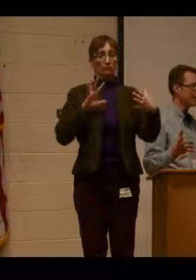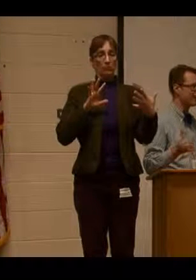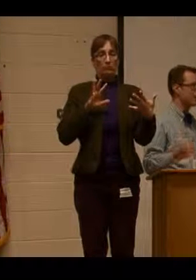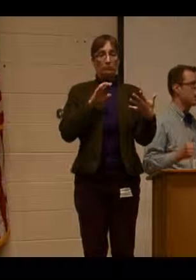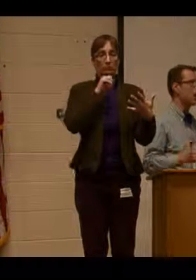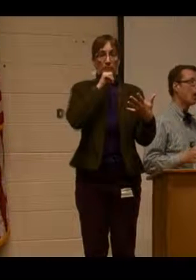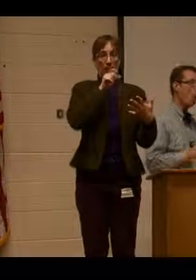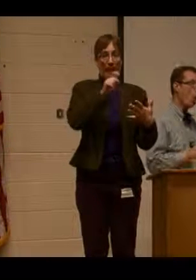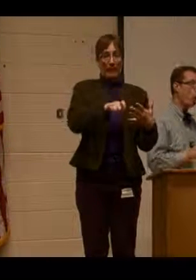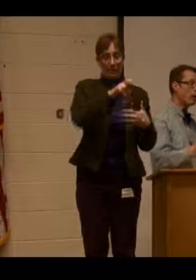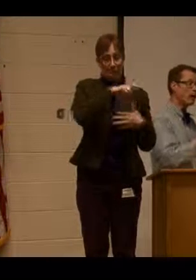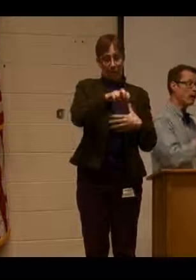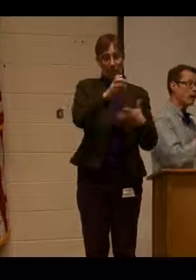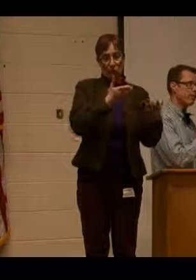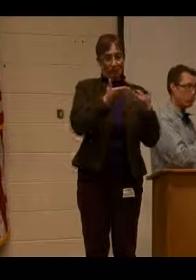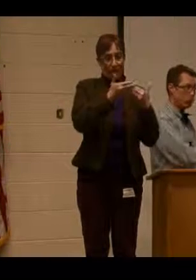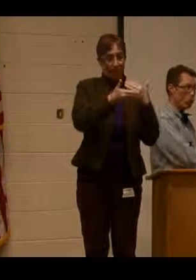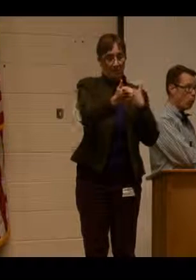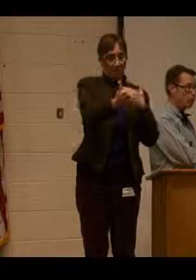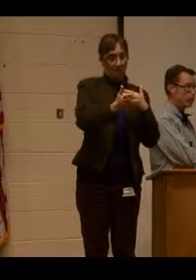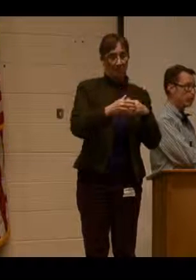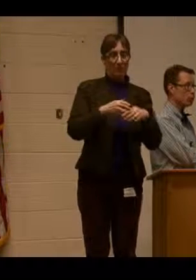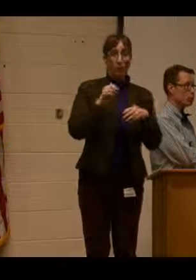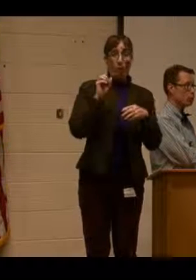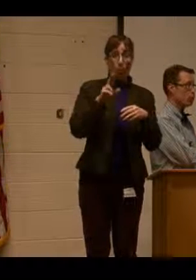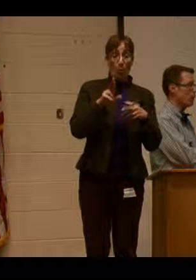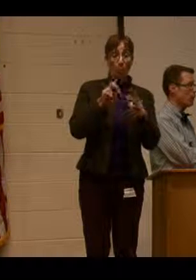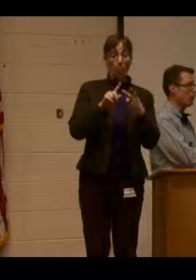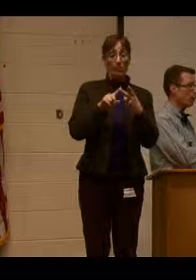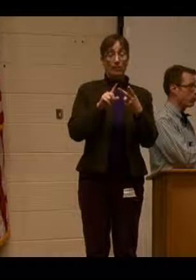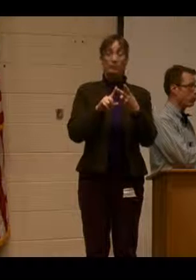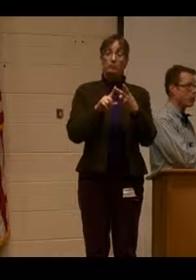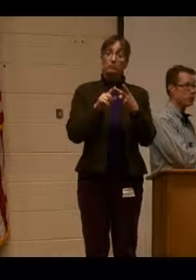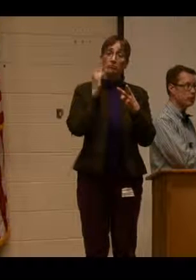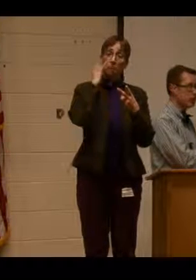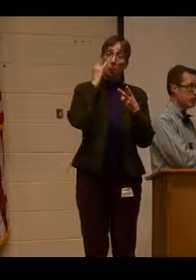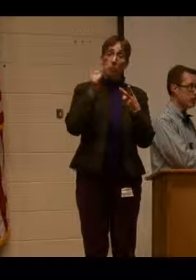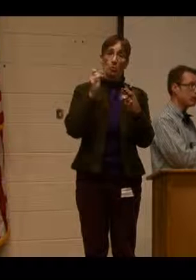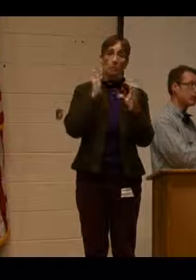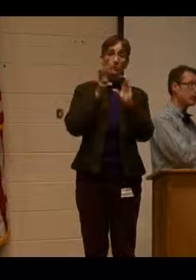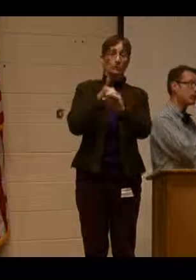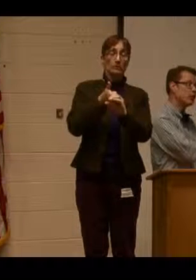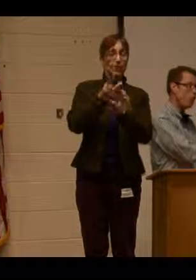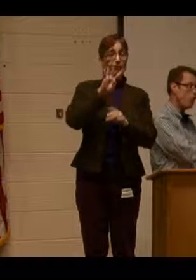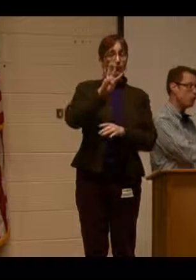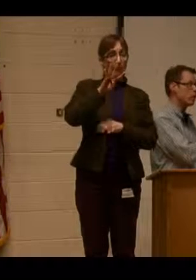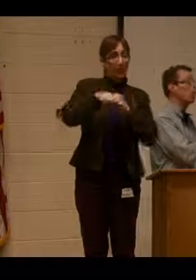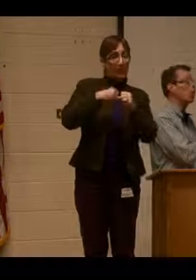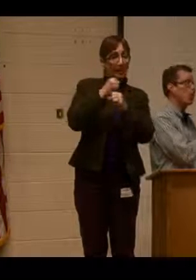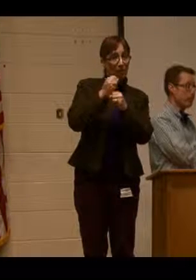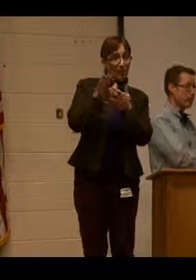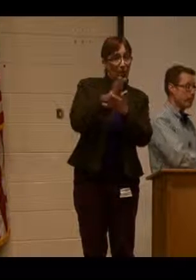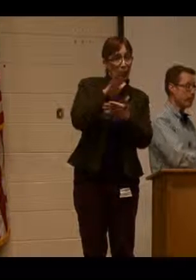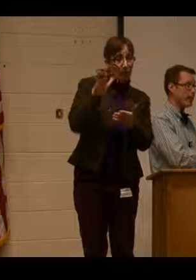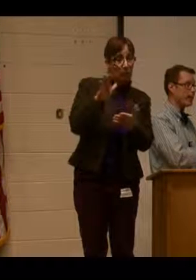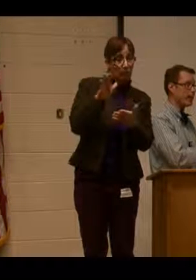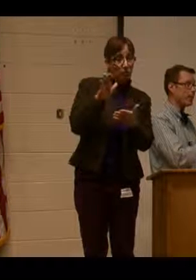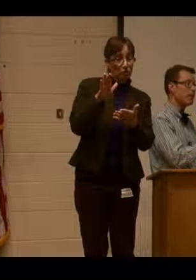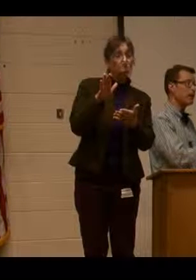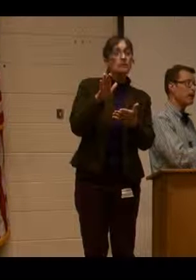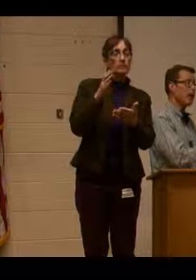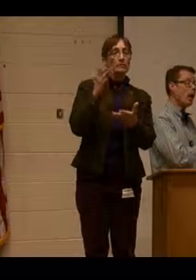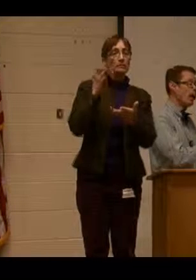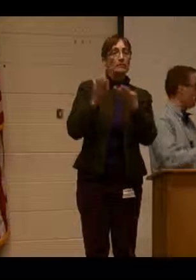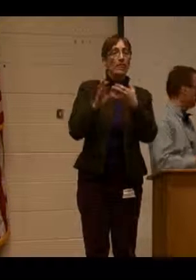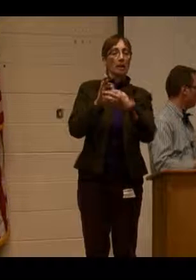they've enrolled into a four-year college, for example, and that's their goal, we might exit them. Also,